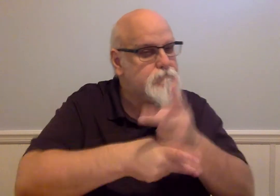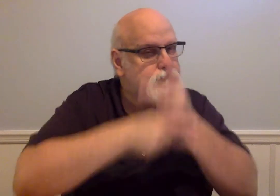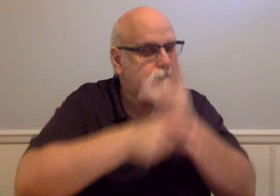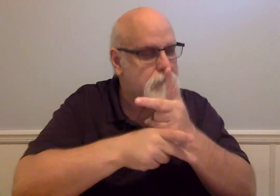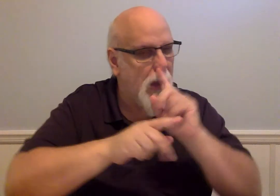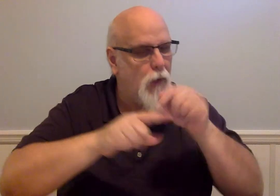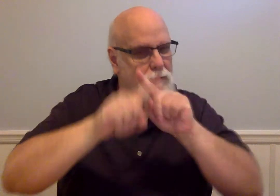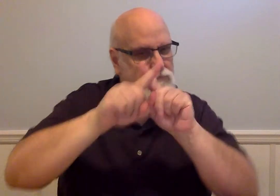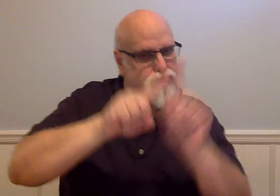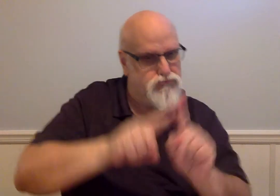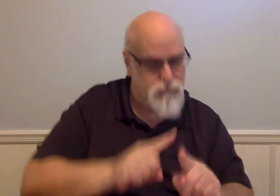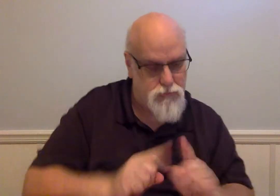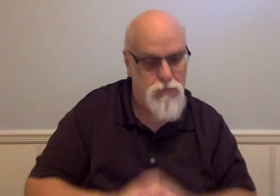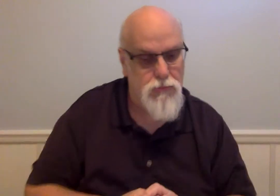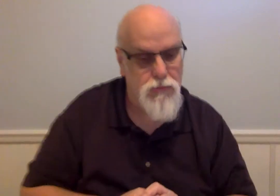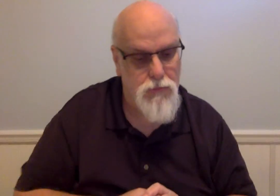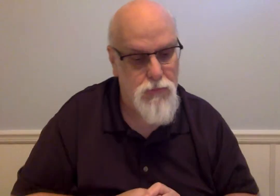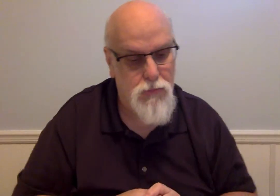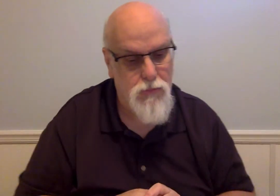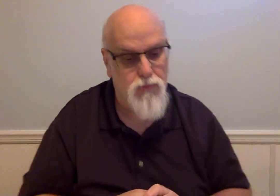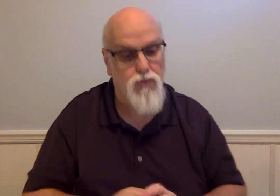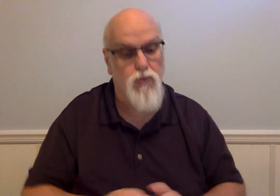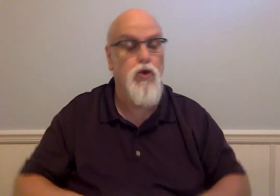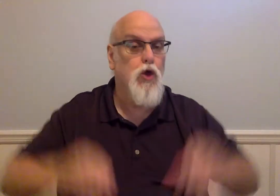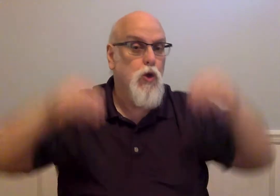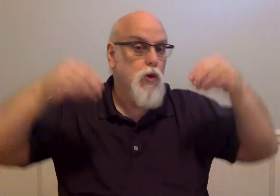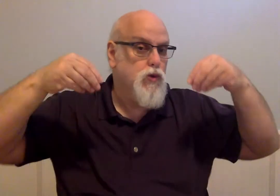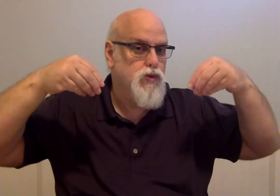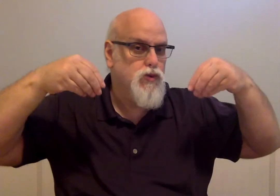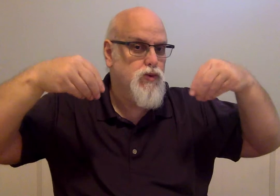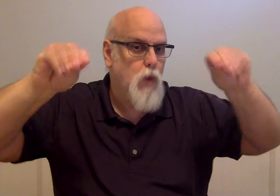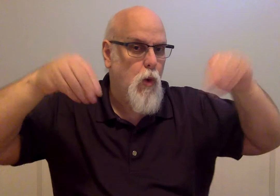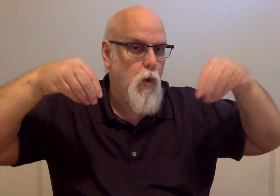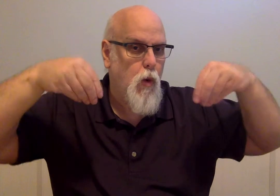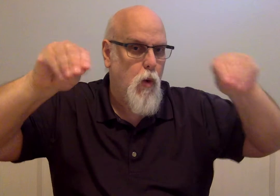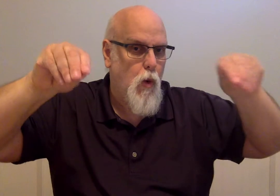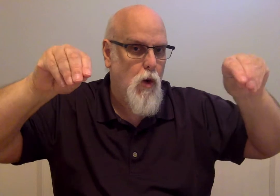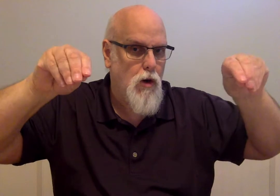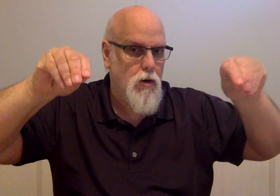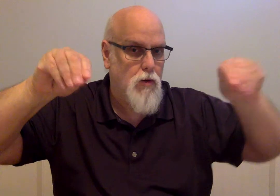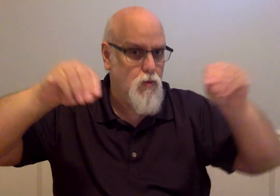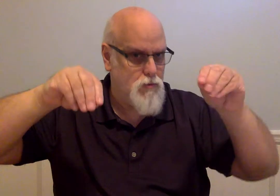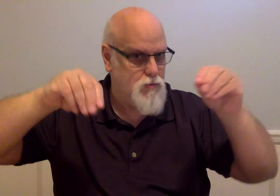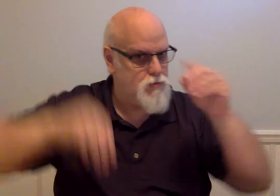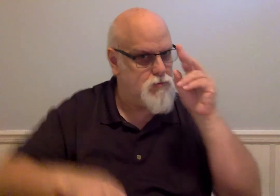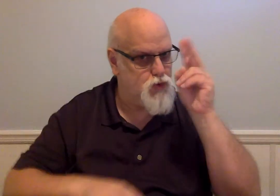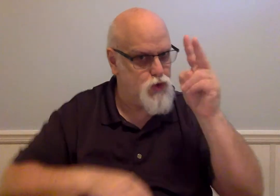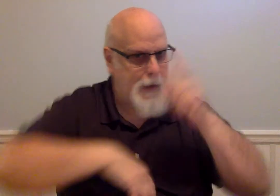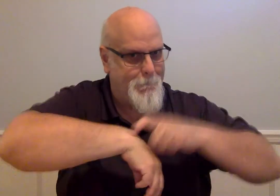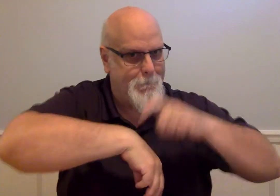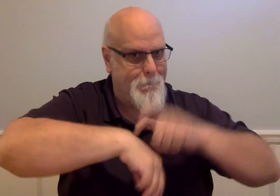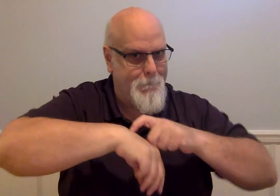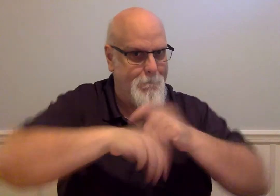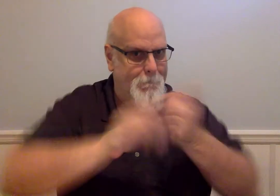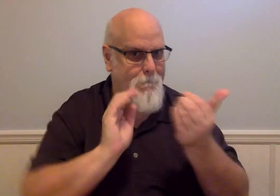Okay, now be careful because there's some differences with these. So the sign for store, it's a double movement, store. 2